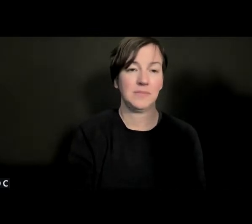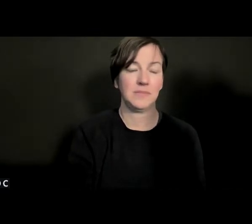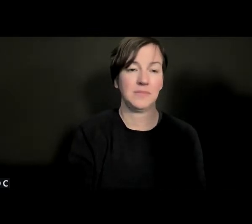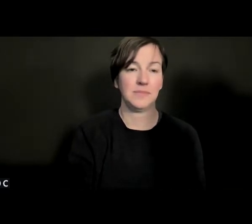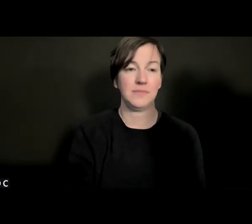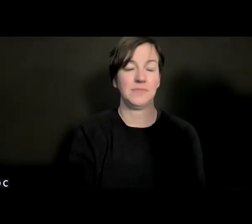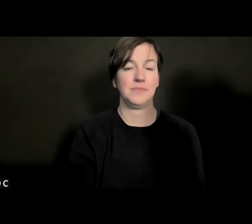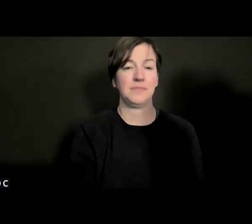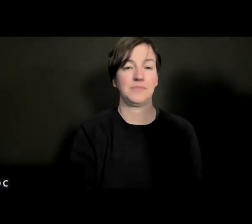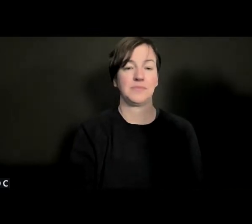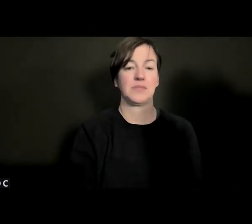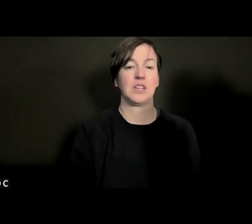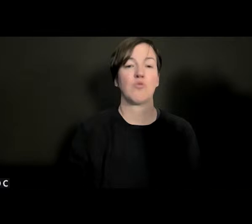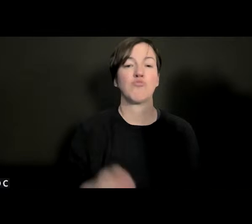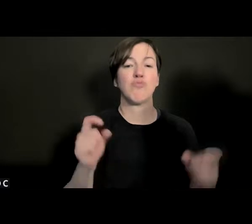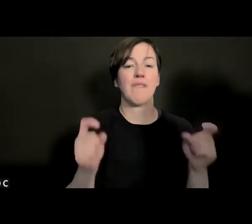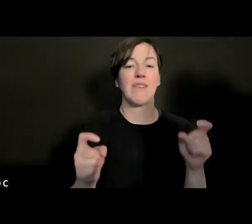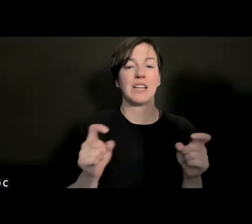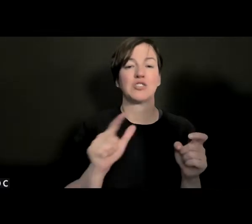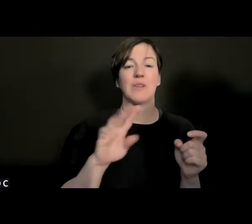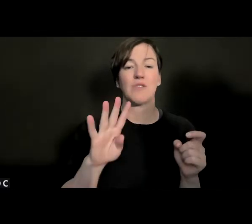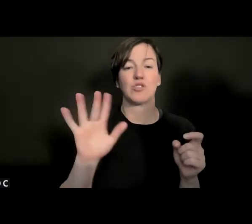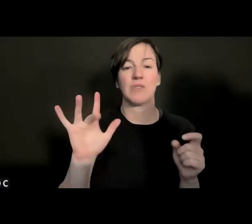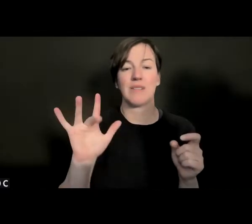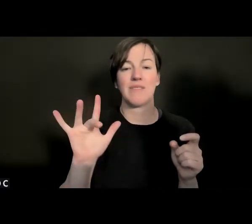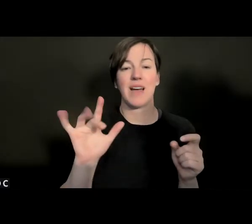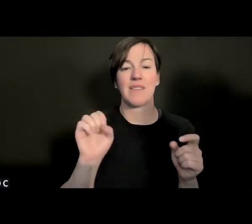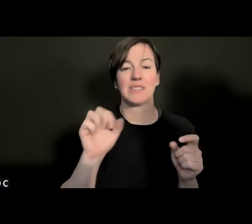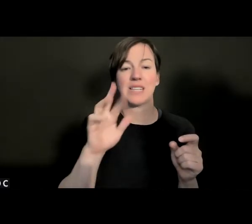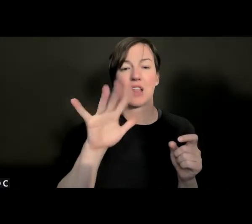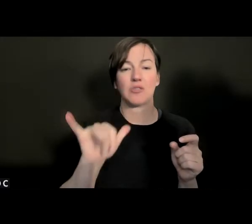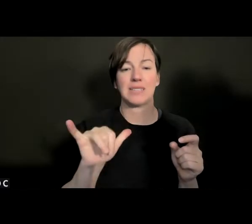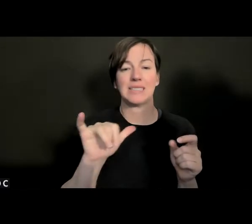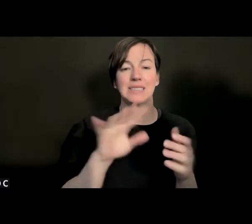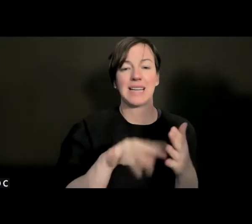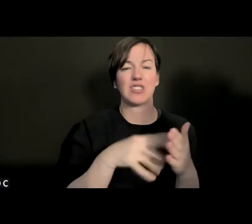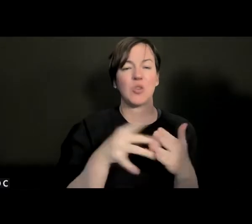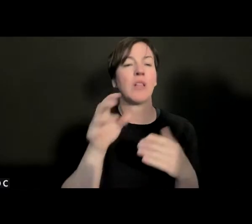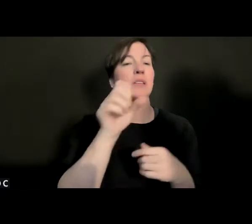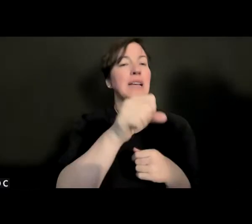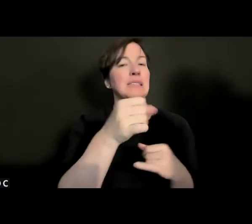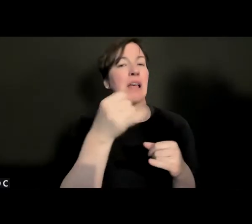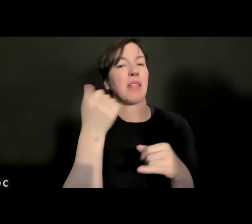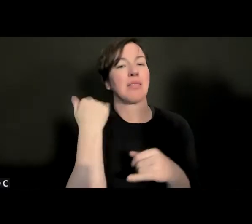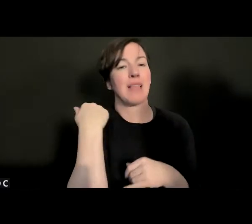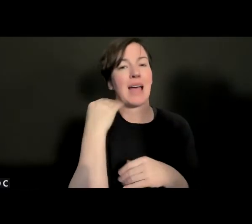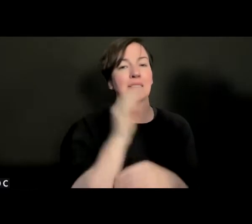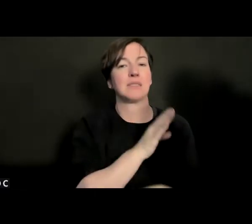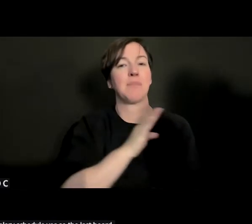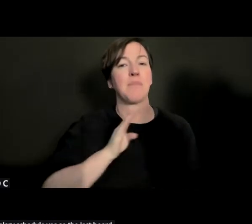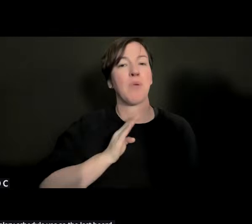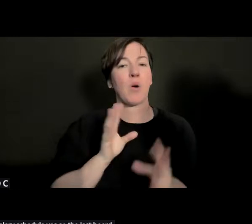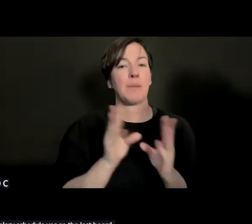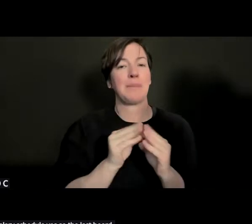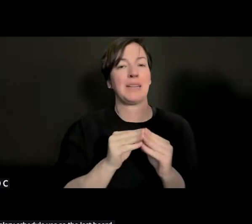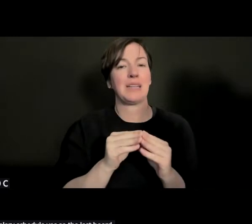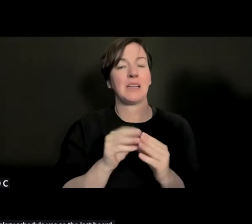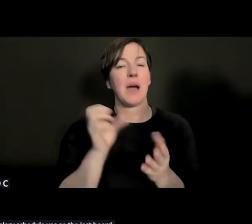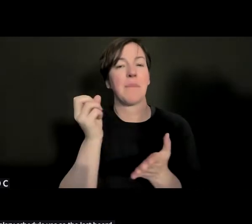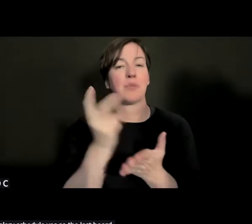Approval of the revised 24-25 classified salary schedule. Yes, so the last board meeting, the board approved the annual